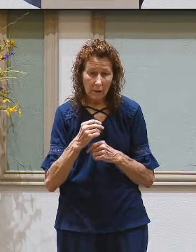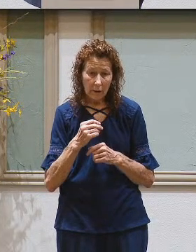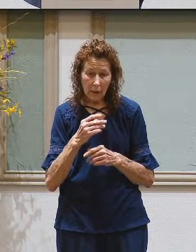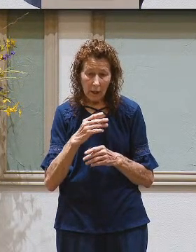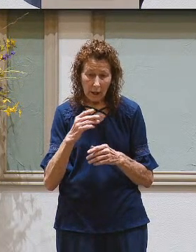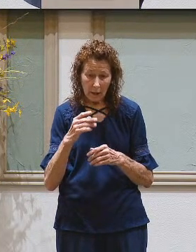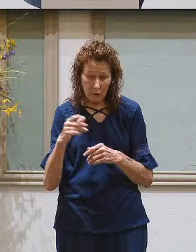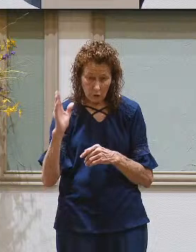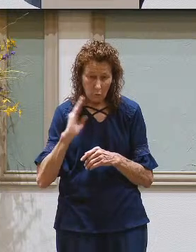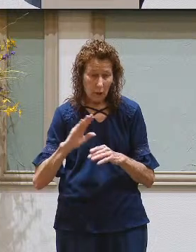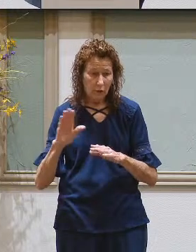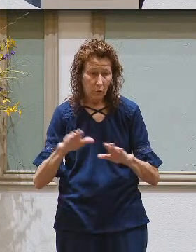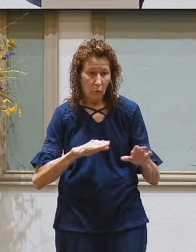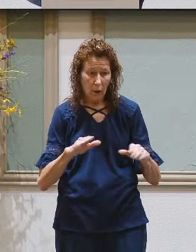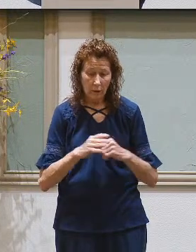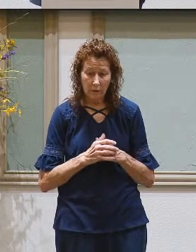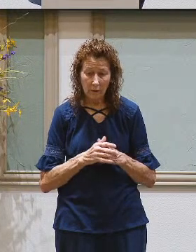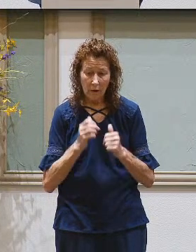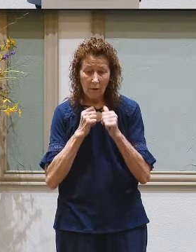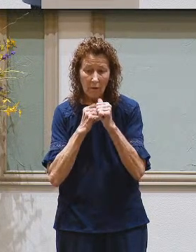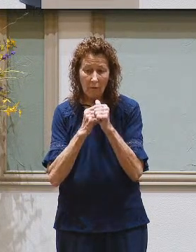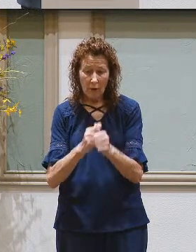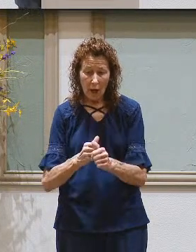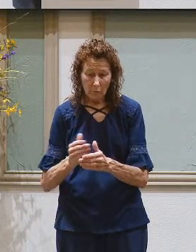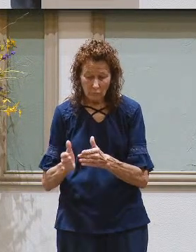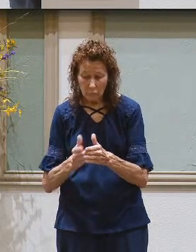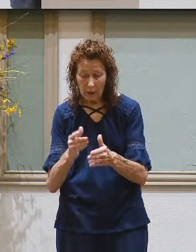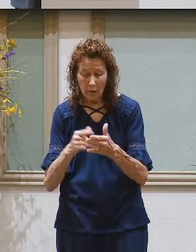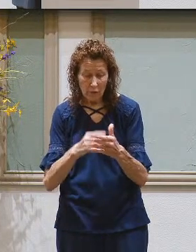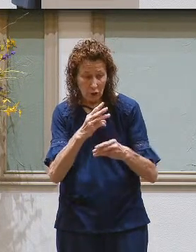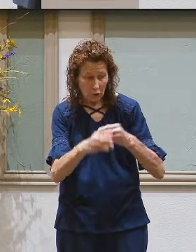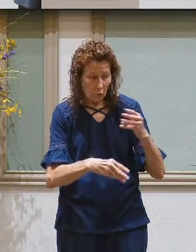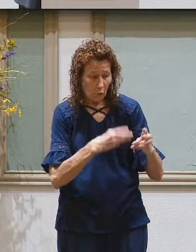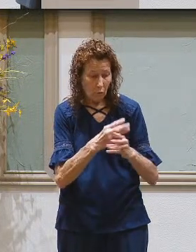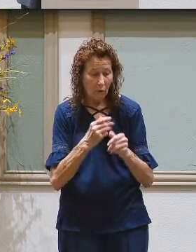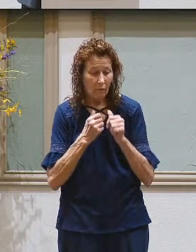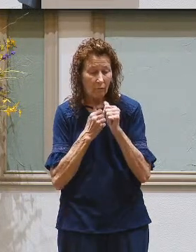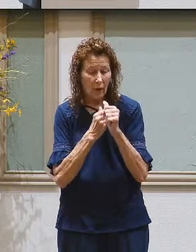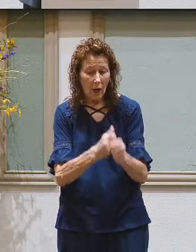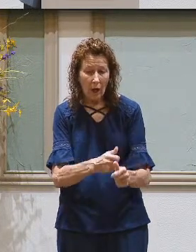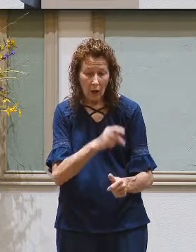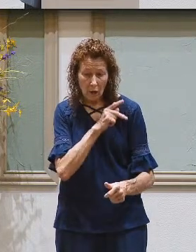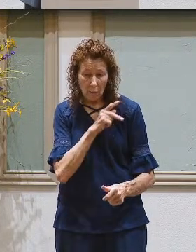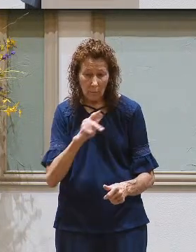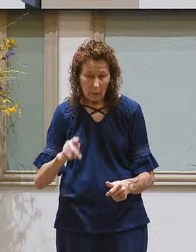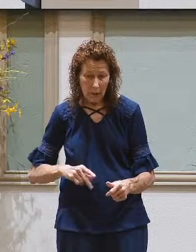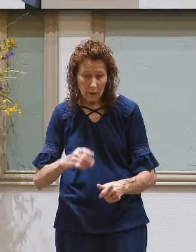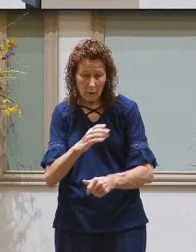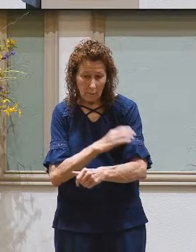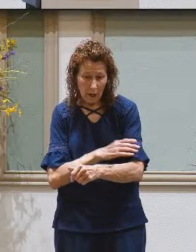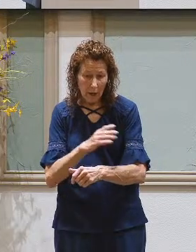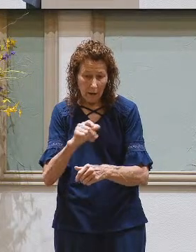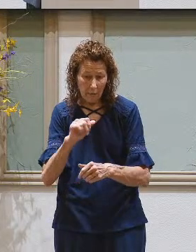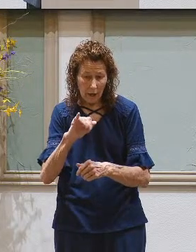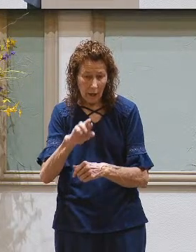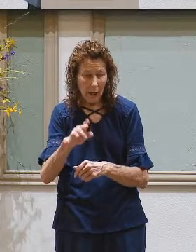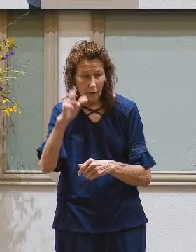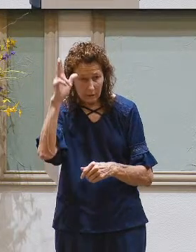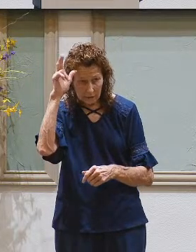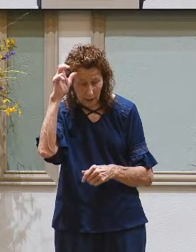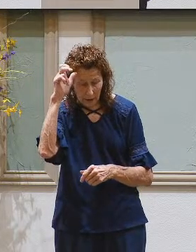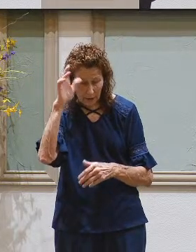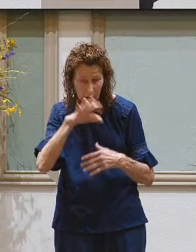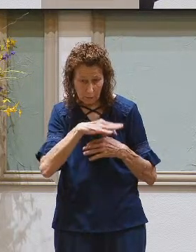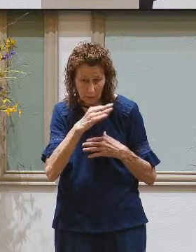in which you once walked following the course of this world following the prince of the power of the air that's Satan the